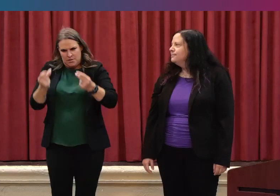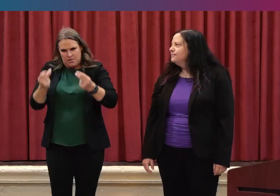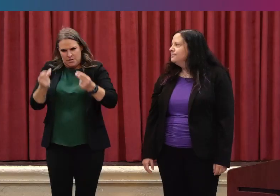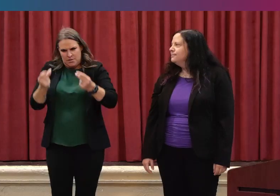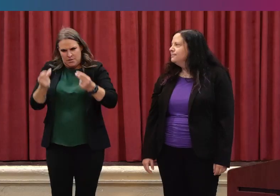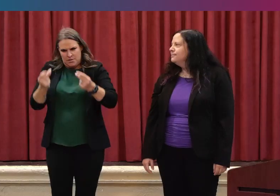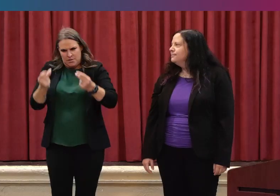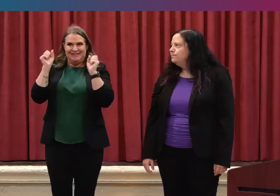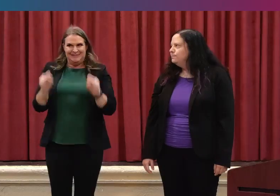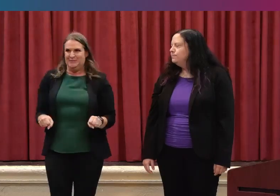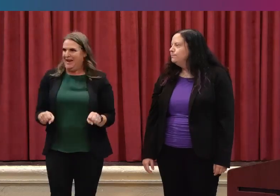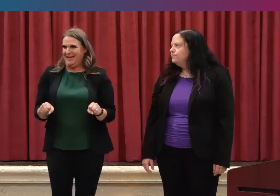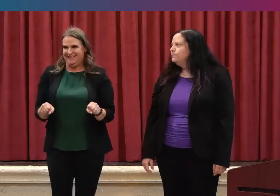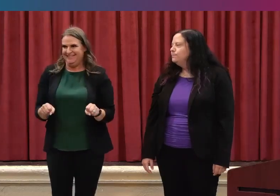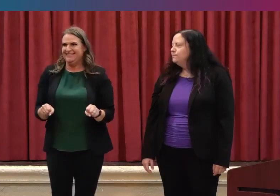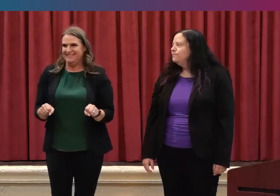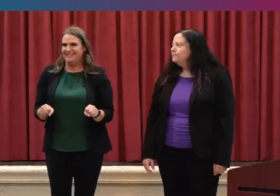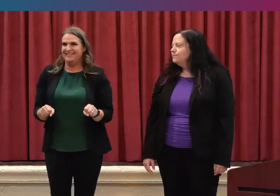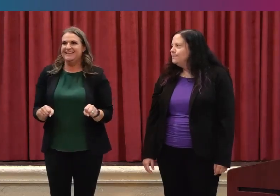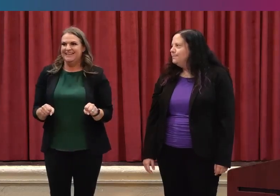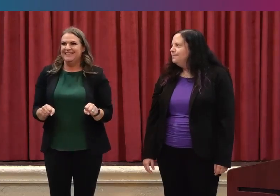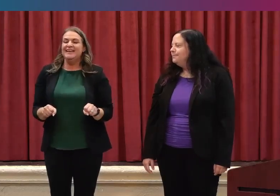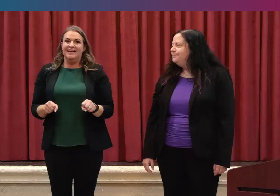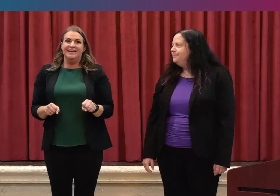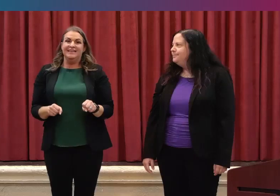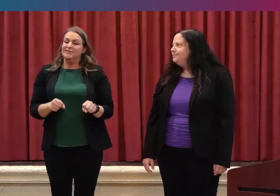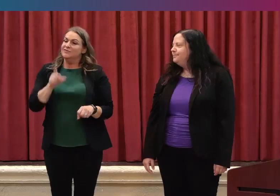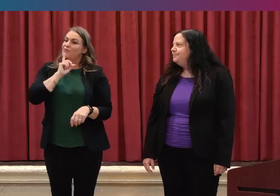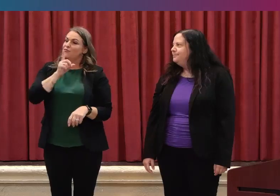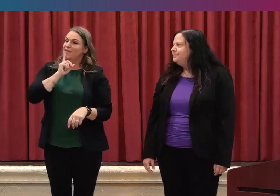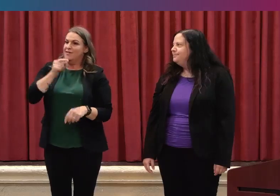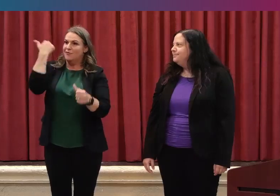Dr. Haskell was saying, whenever you know there's an appointment, just go ahead and book with us right away.